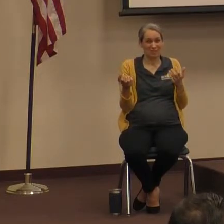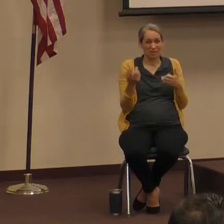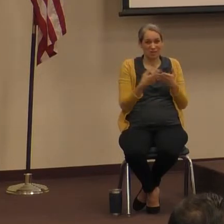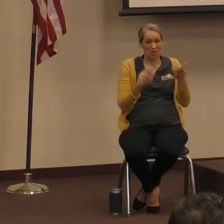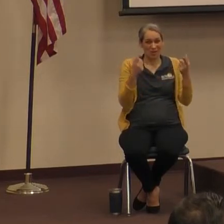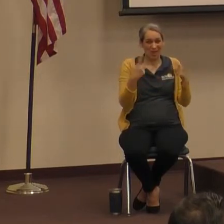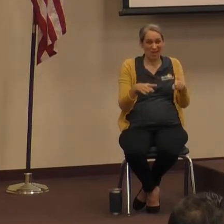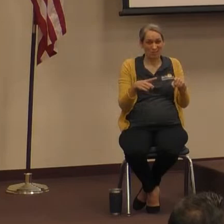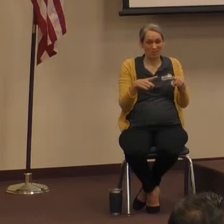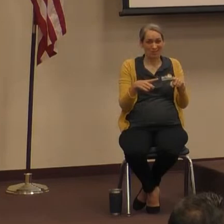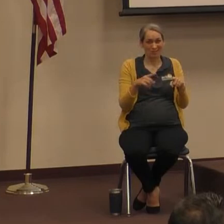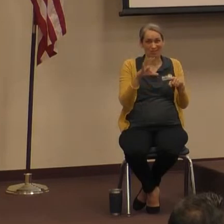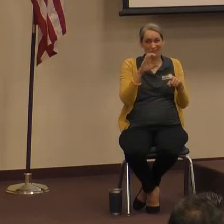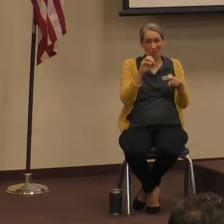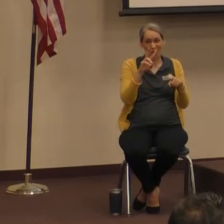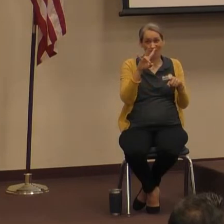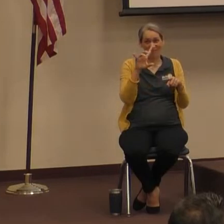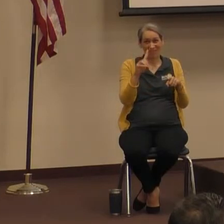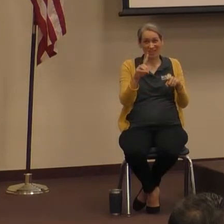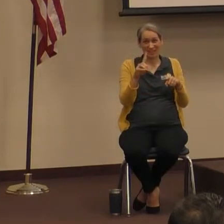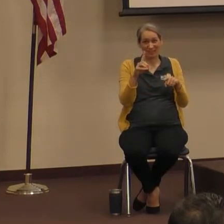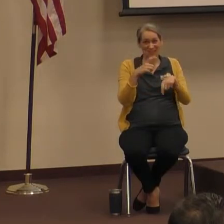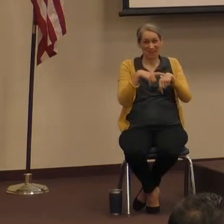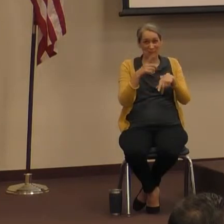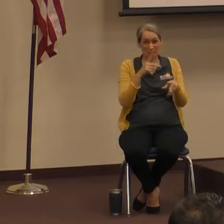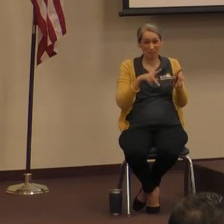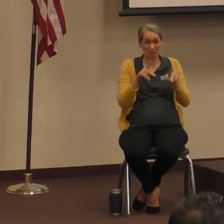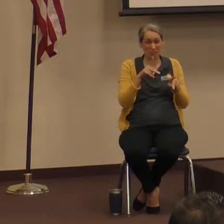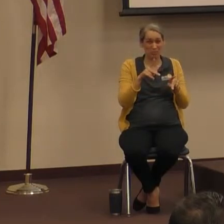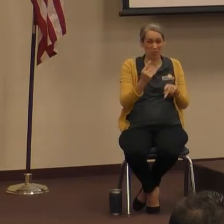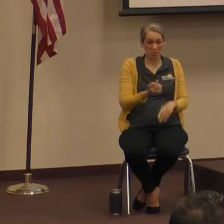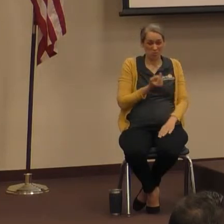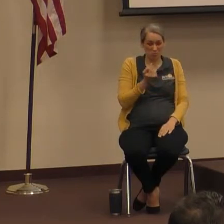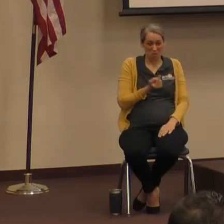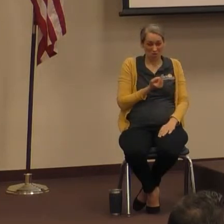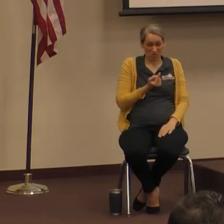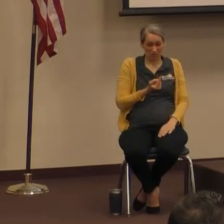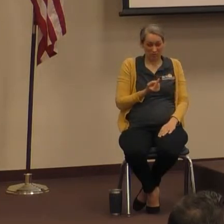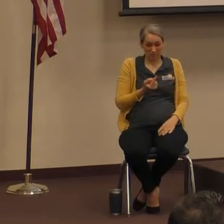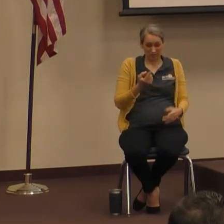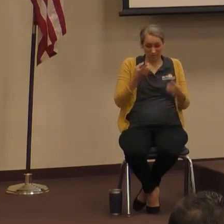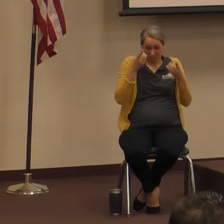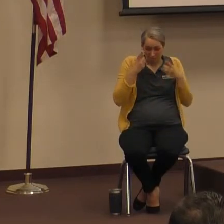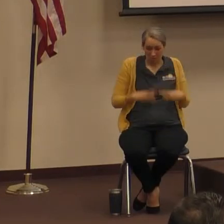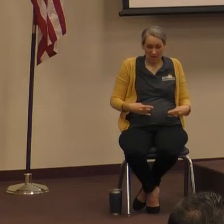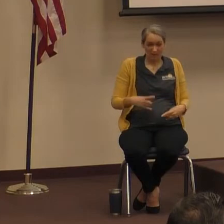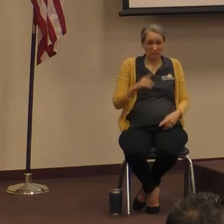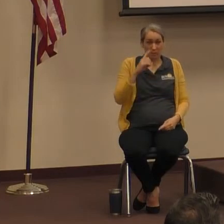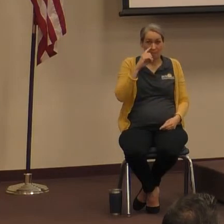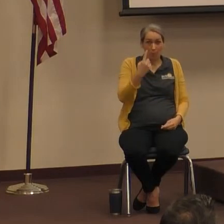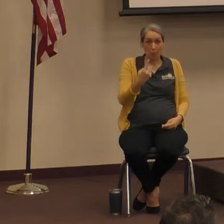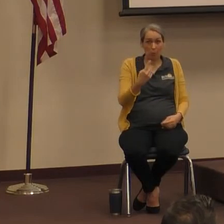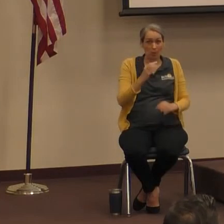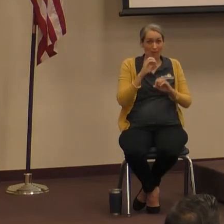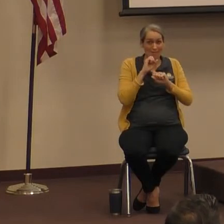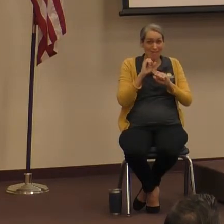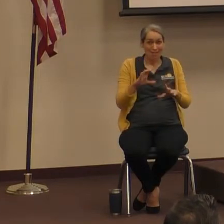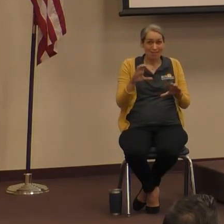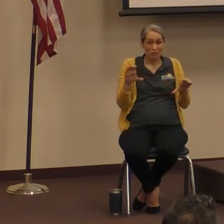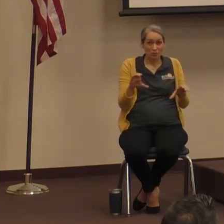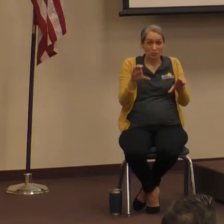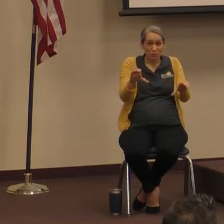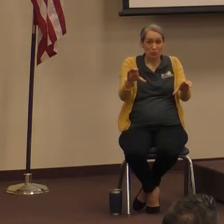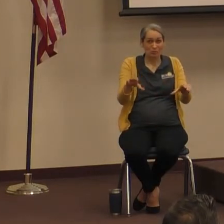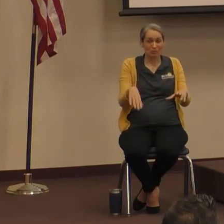happened in the pandemic? Everybody's alone, everybody's depressed, you're bored, and you have nothing to do. It is